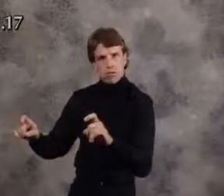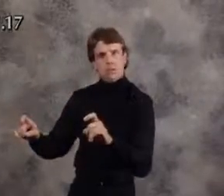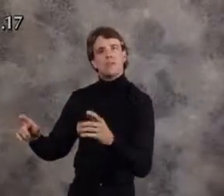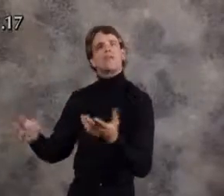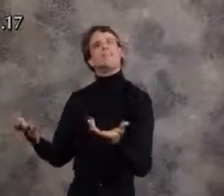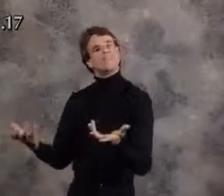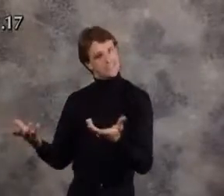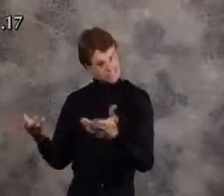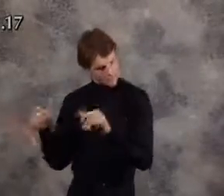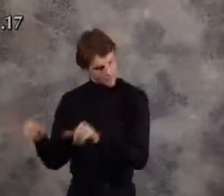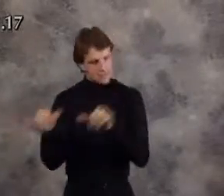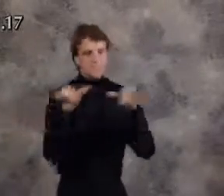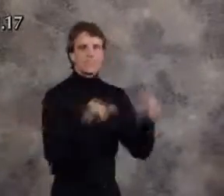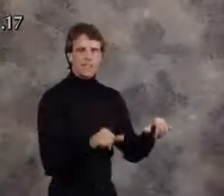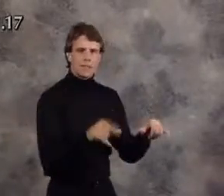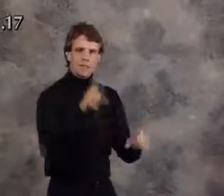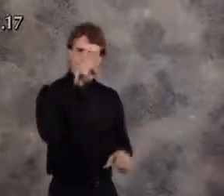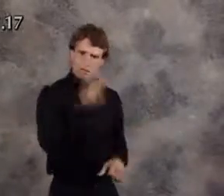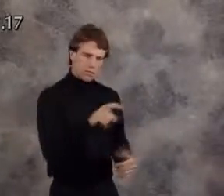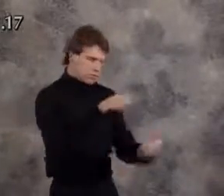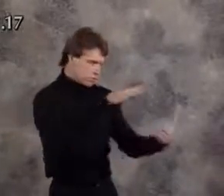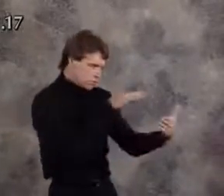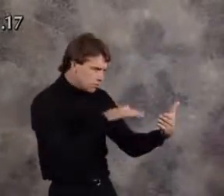cultural set. The same is true for ASL.